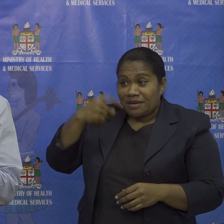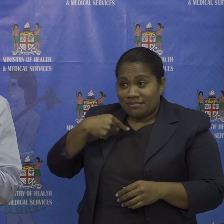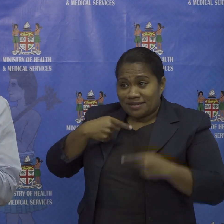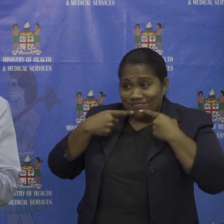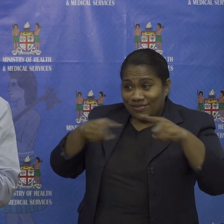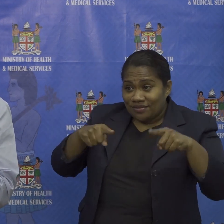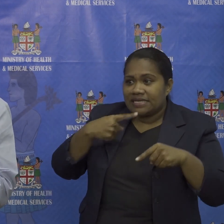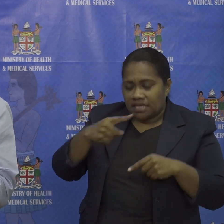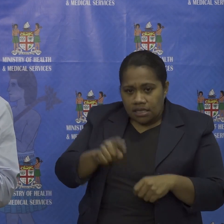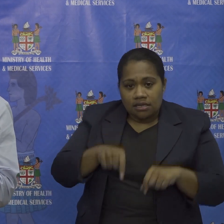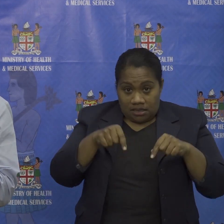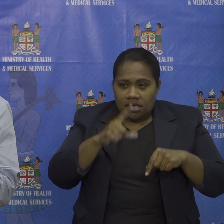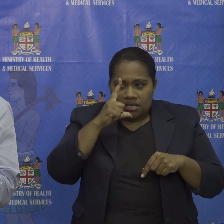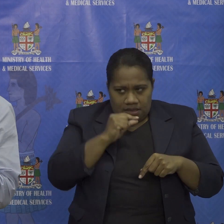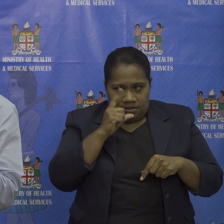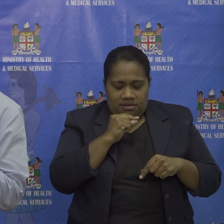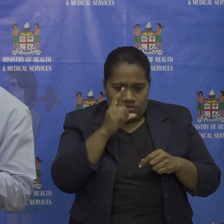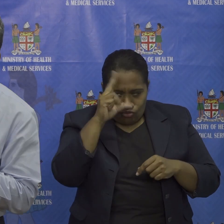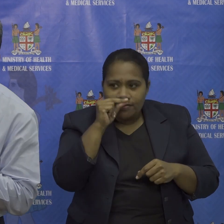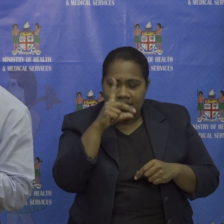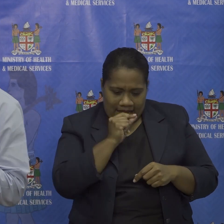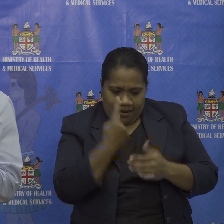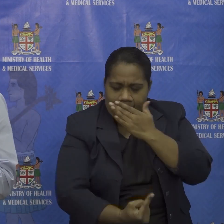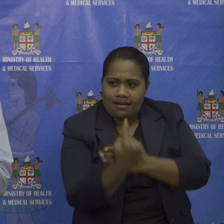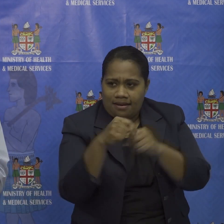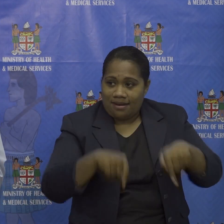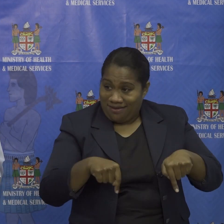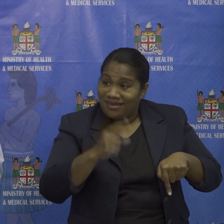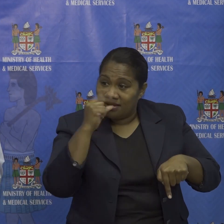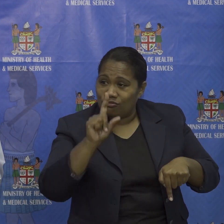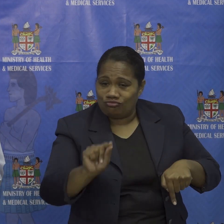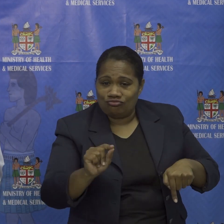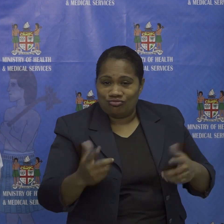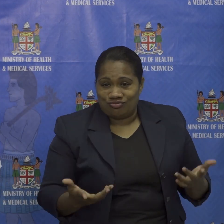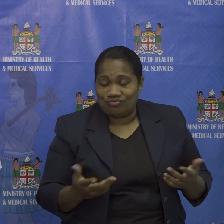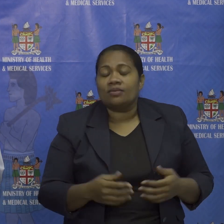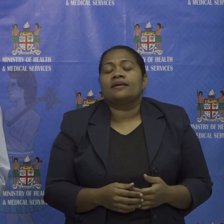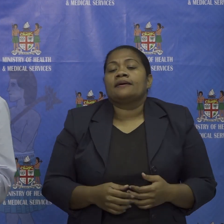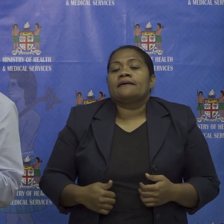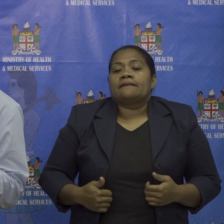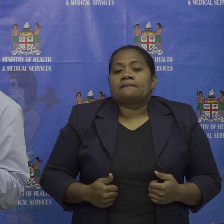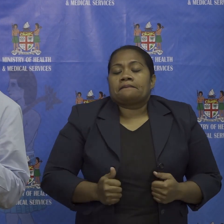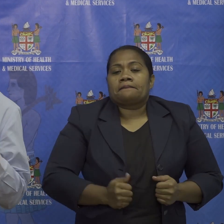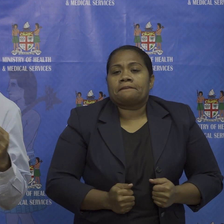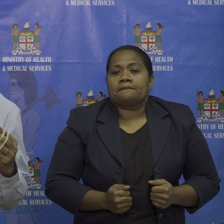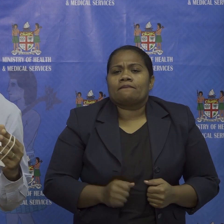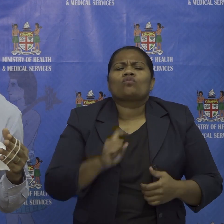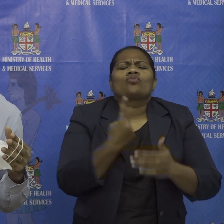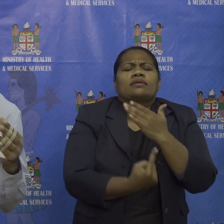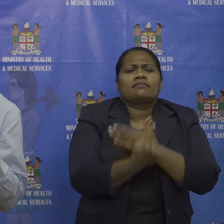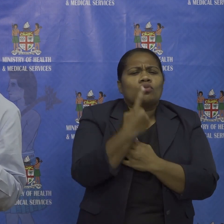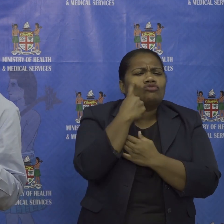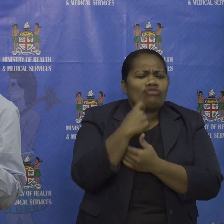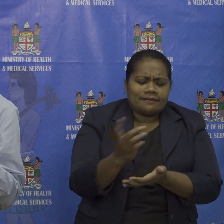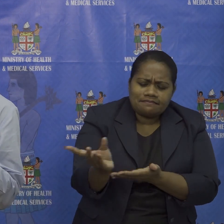there's a good chance that we could do it. We could have to do a lockdown. what happened was that we tried to collect data